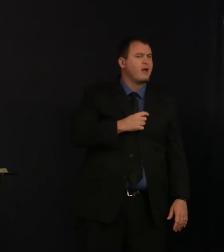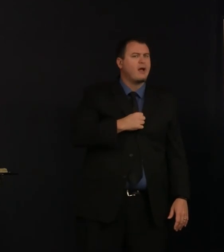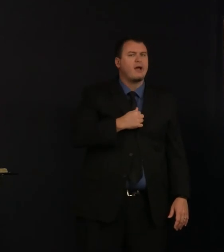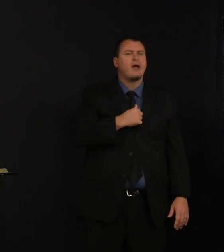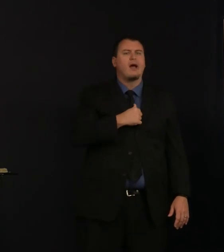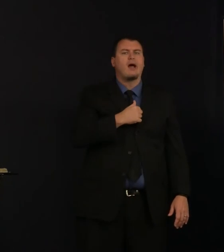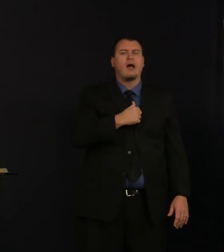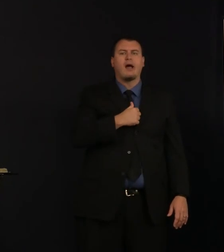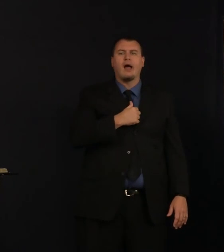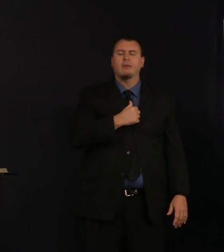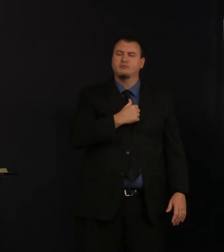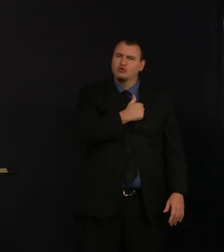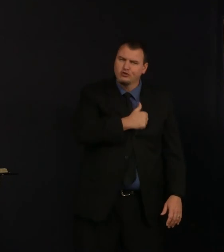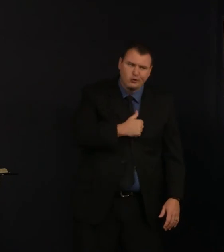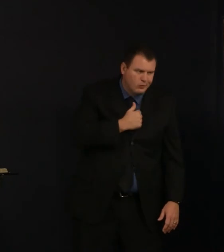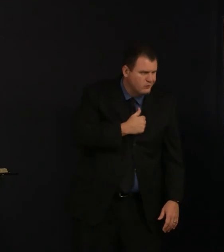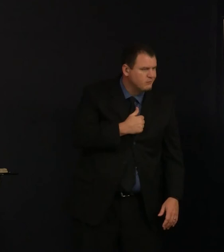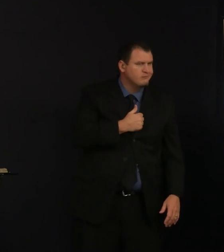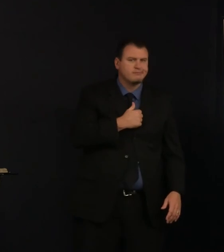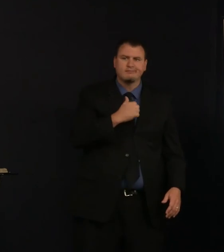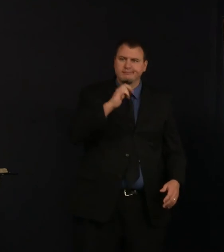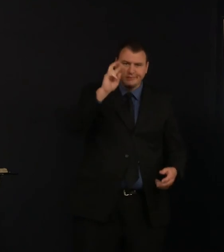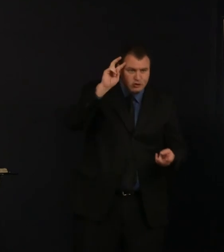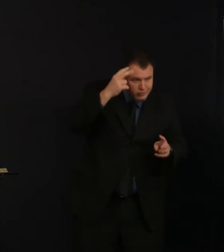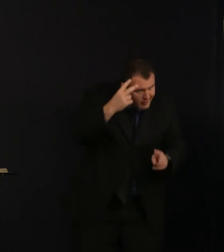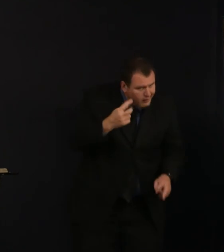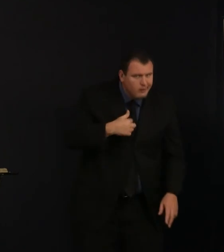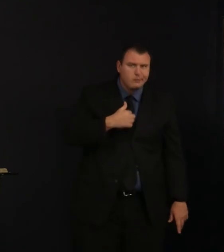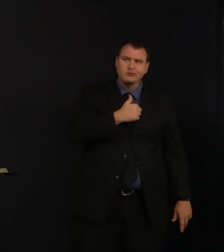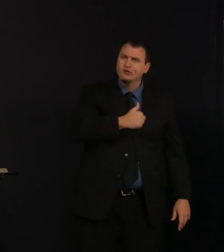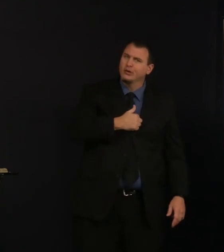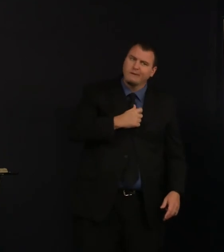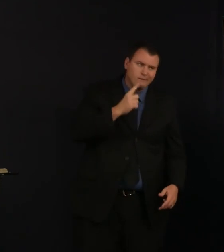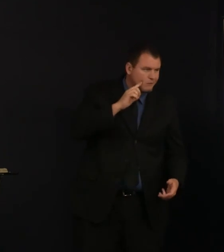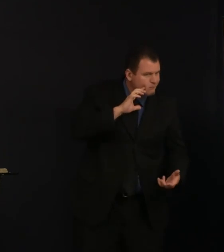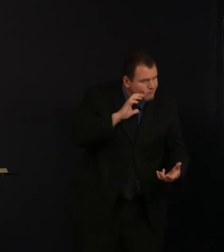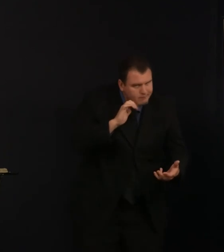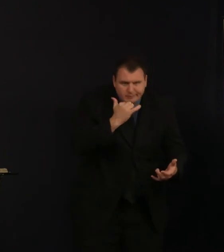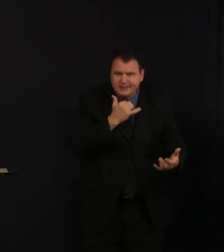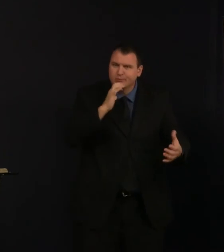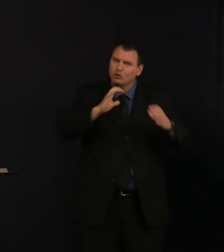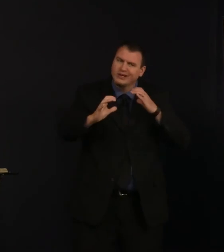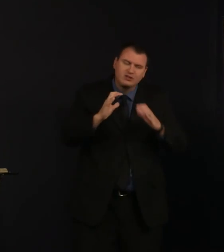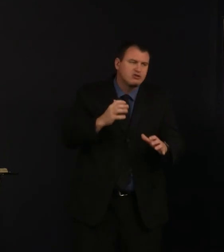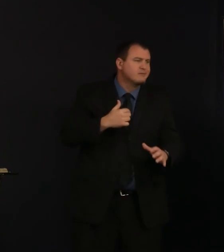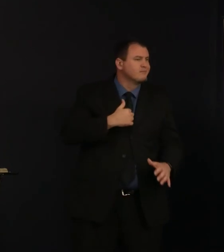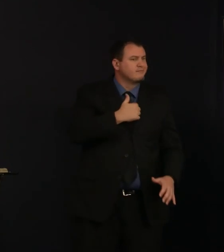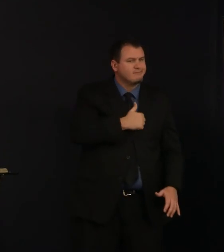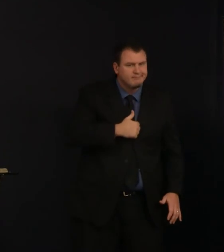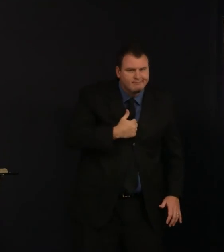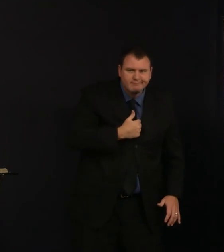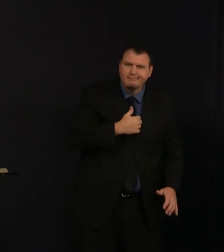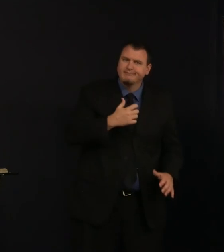down. And I'm sorry for this misunderstanding. I'm sorry that